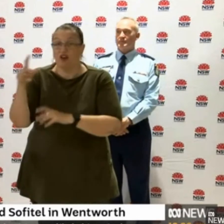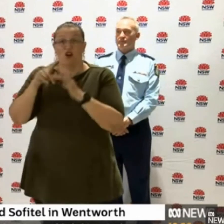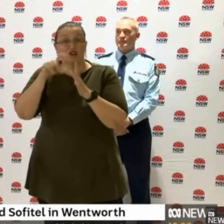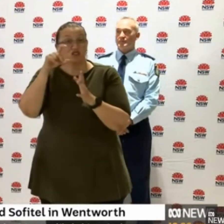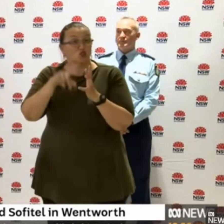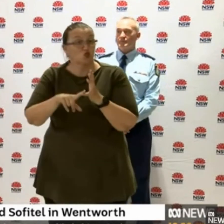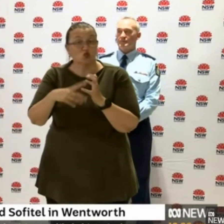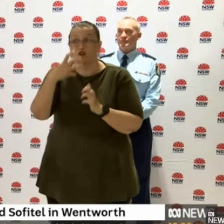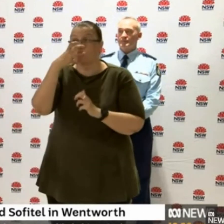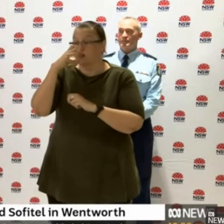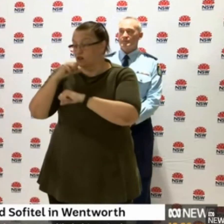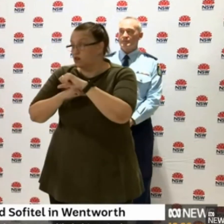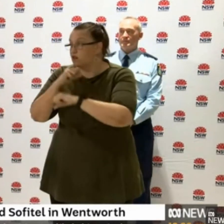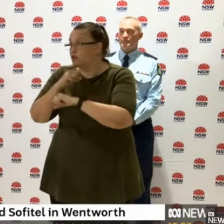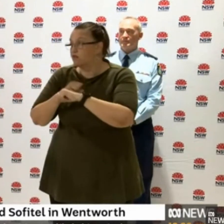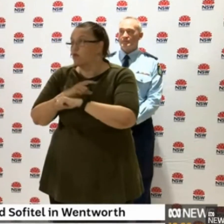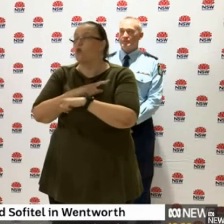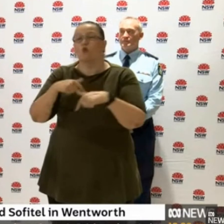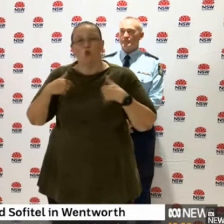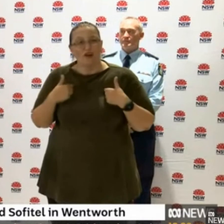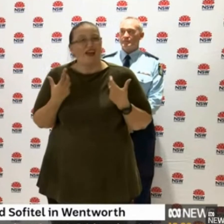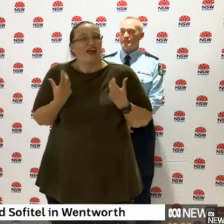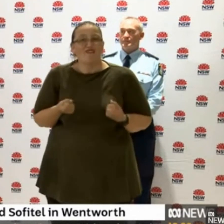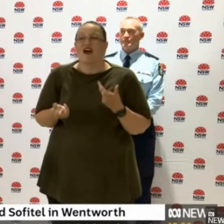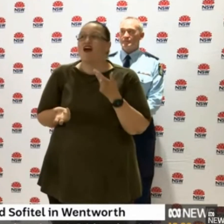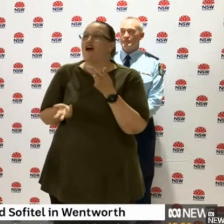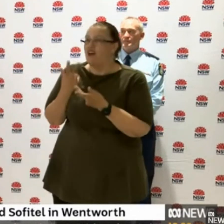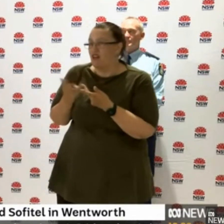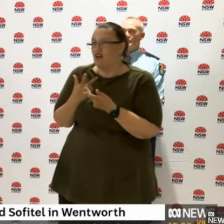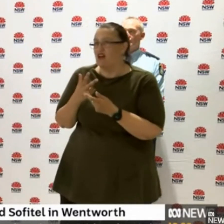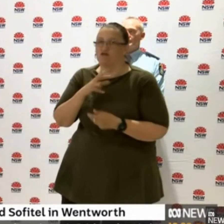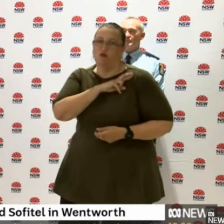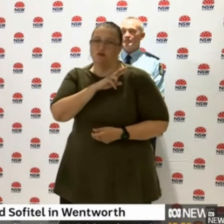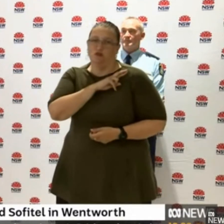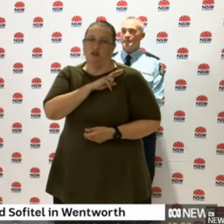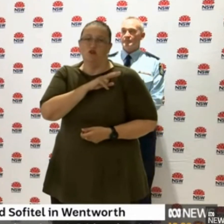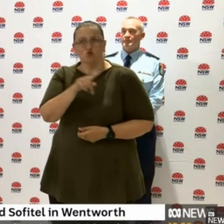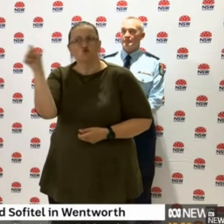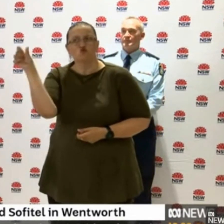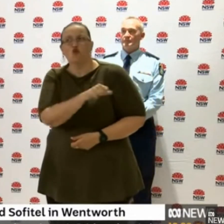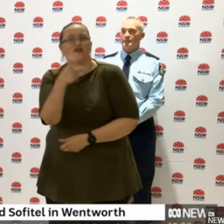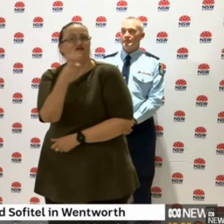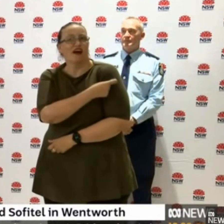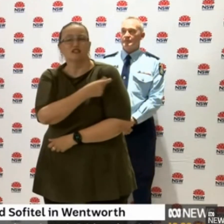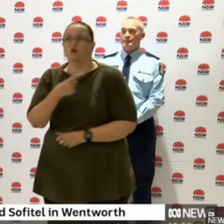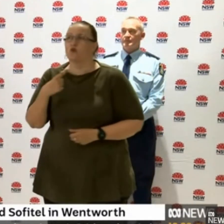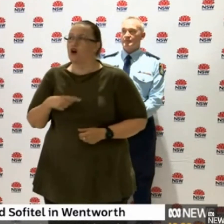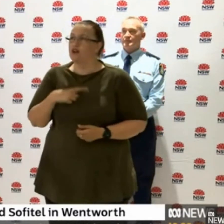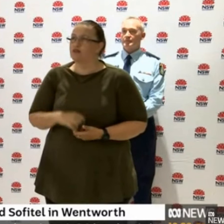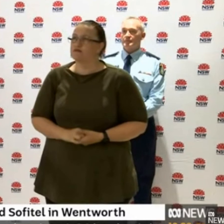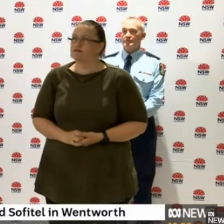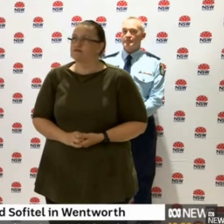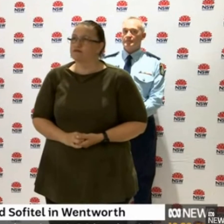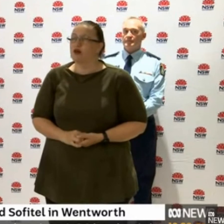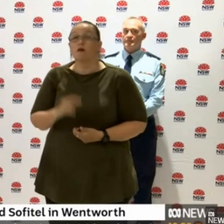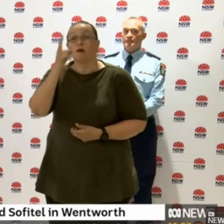have the jab for another reason. I've seen our health staff, our frontline quarantine staff, actually being put at risk. They